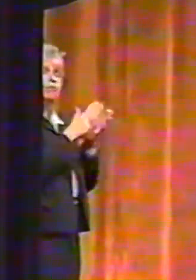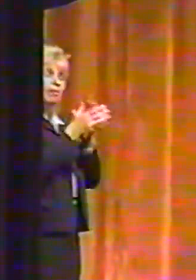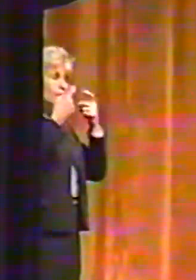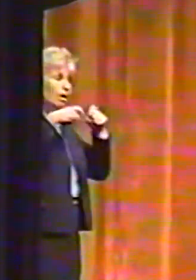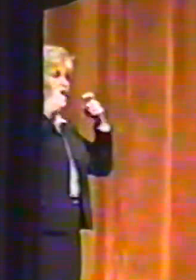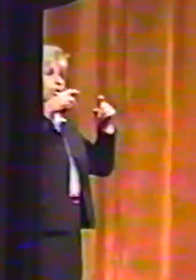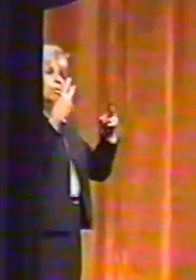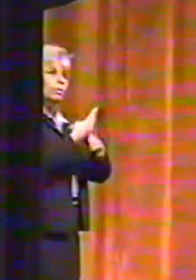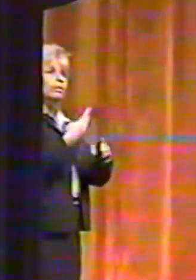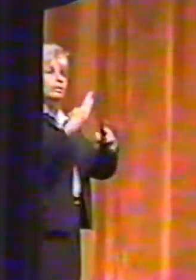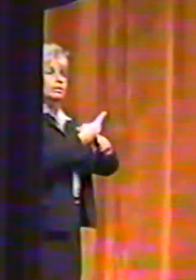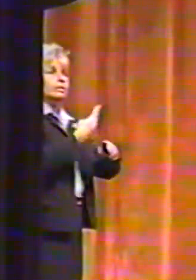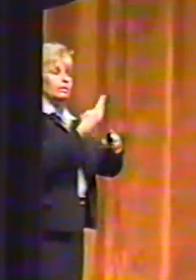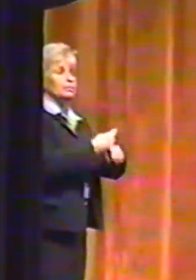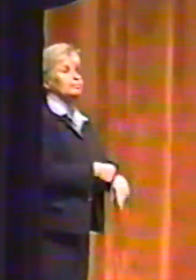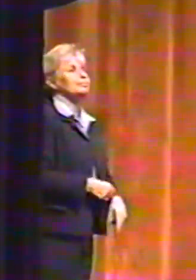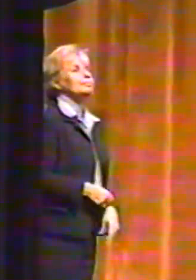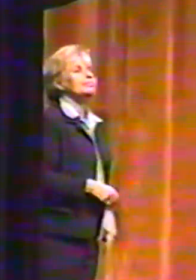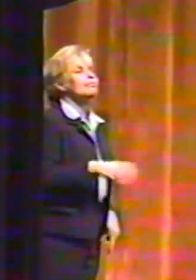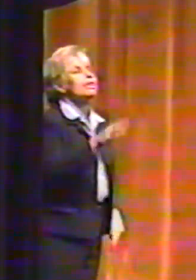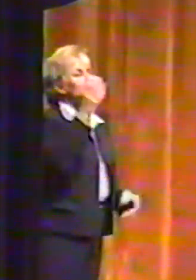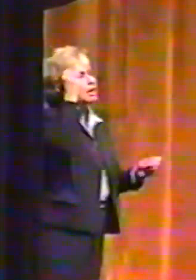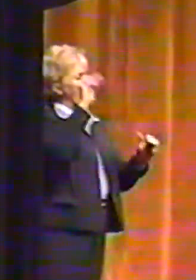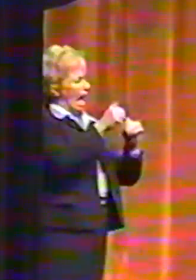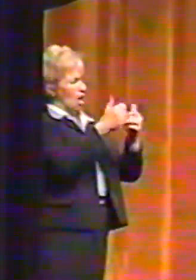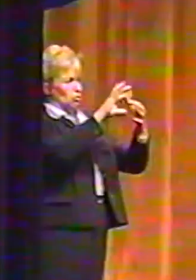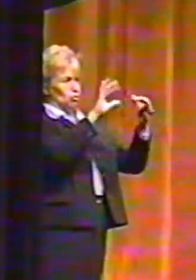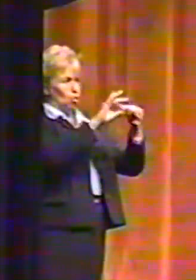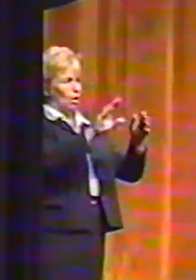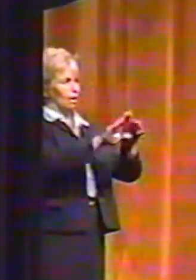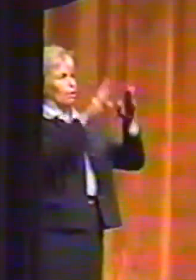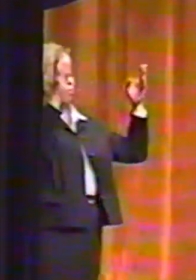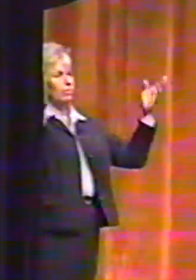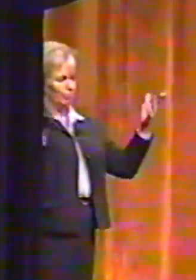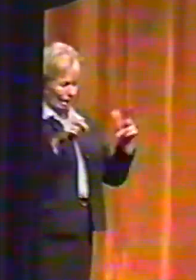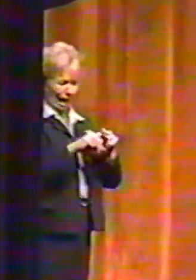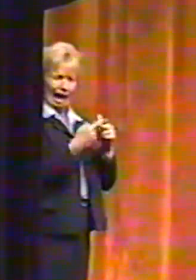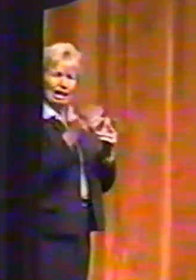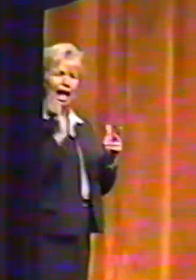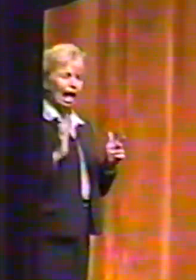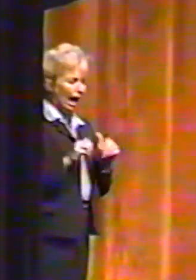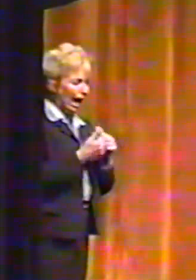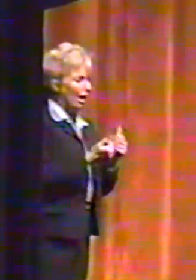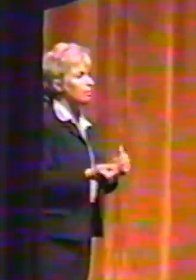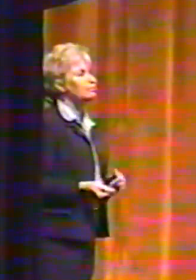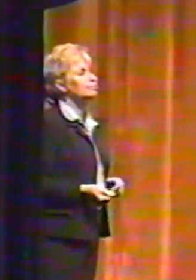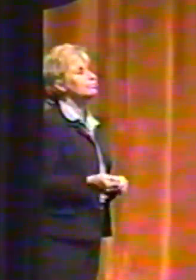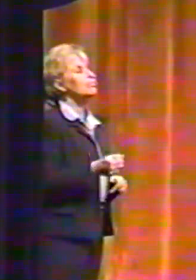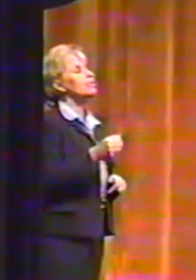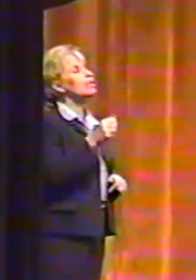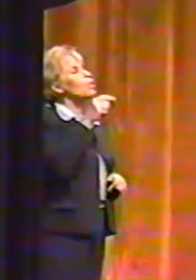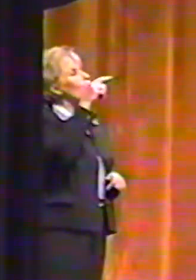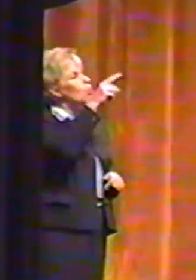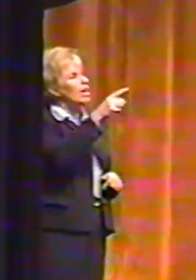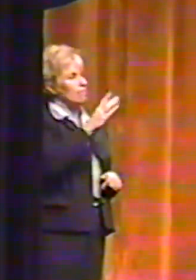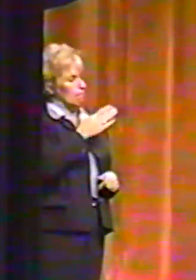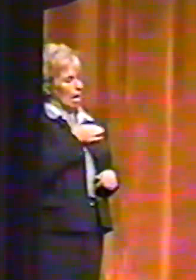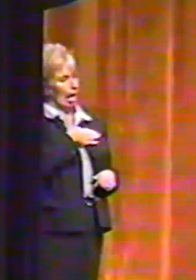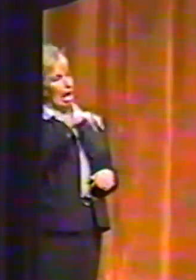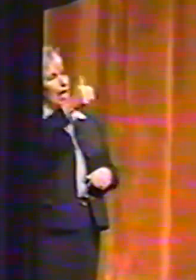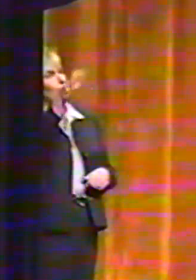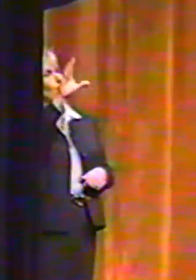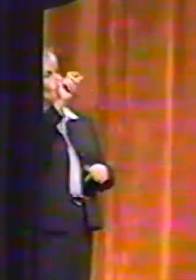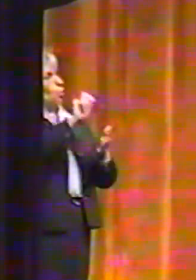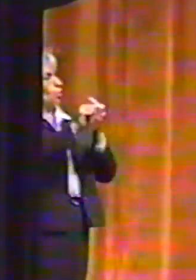started. One of my colleagues, the Oregonian Julie Sullivan, began writing about some of the asylum seekers who were remaining in the Portland jail,